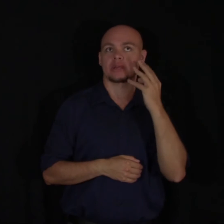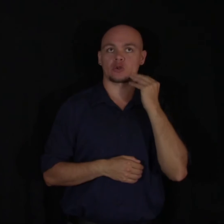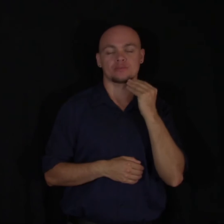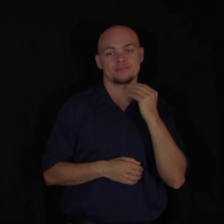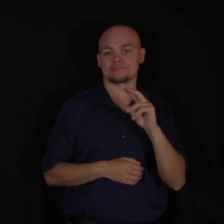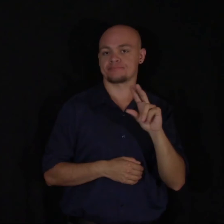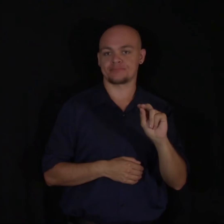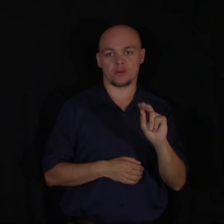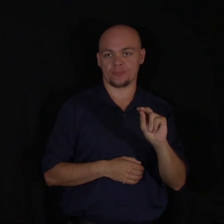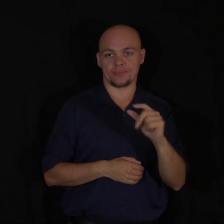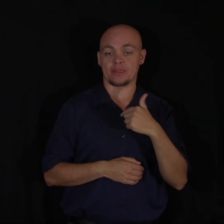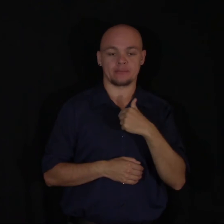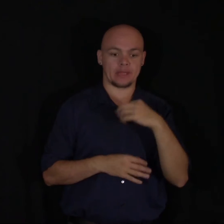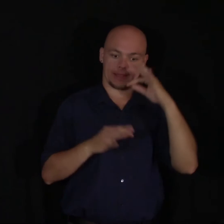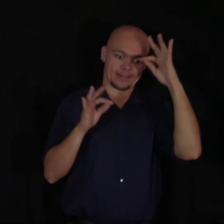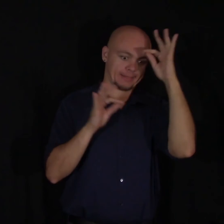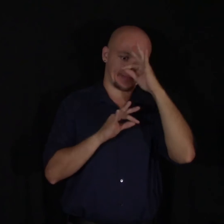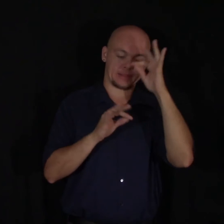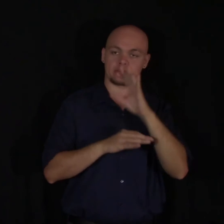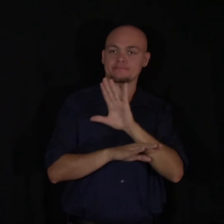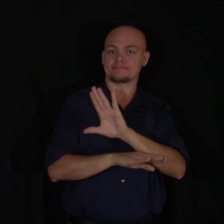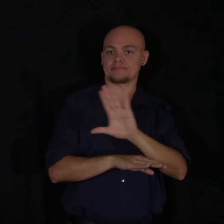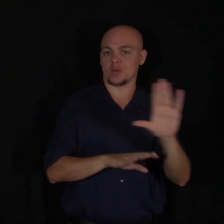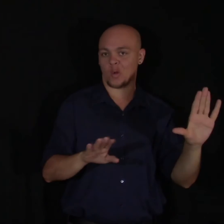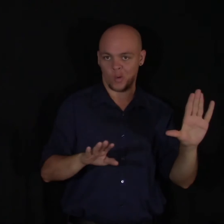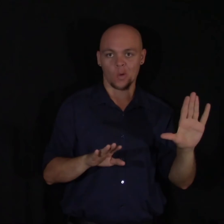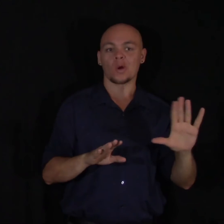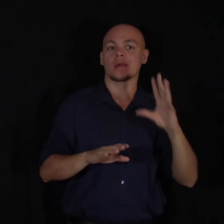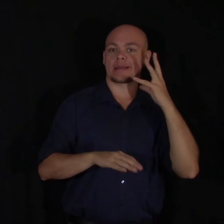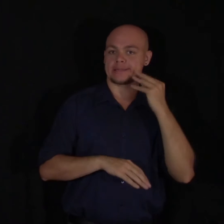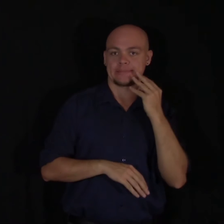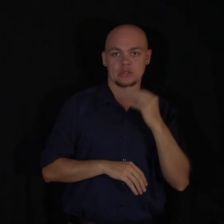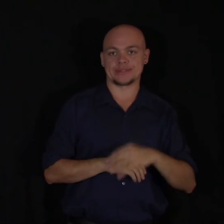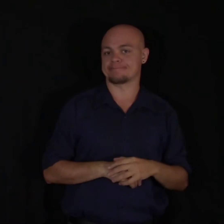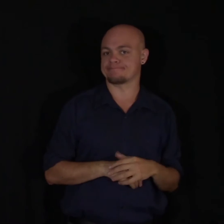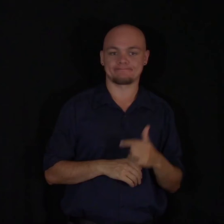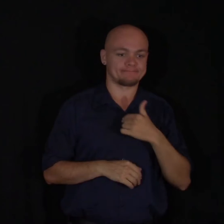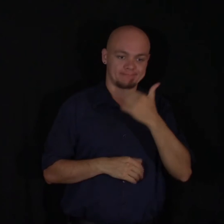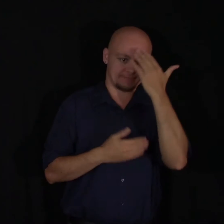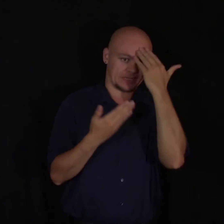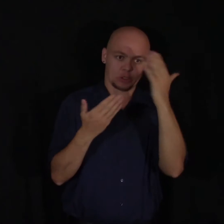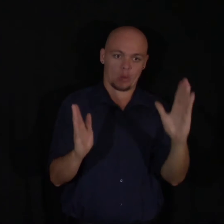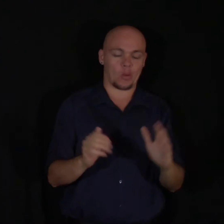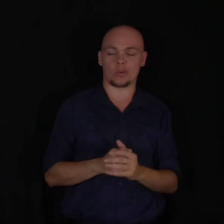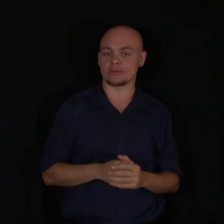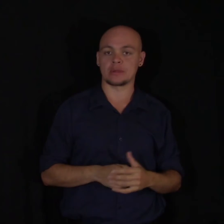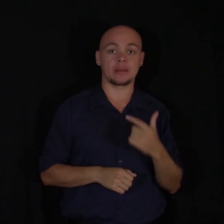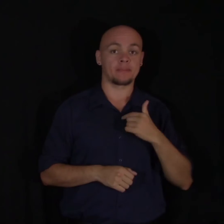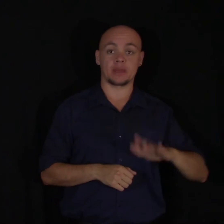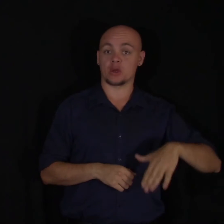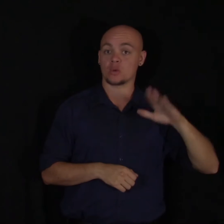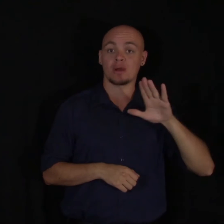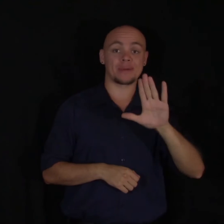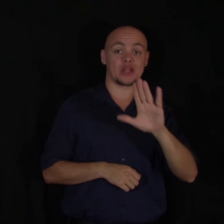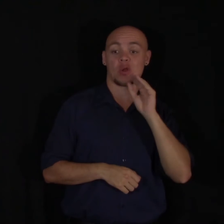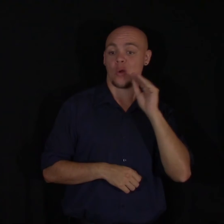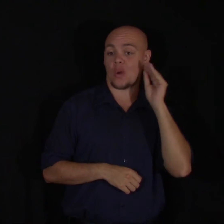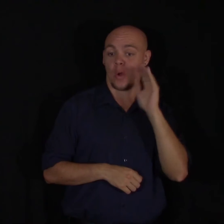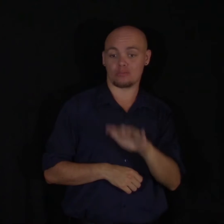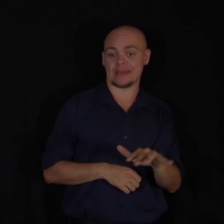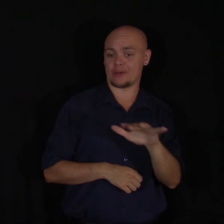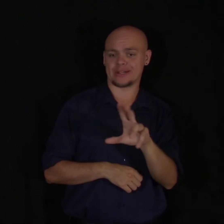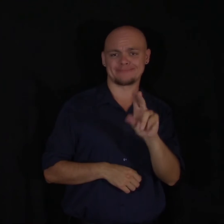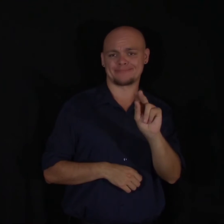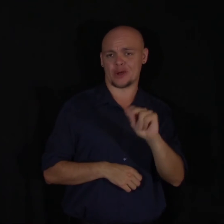a clue what any of you are going through in your lives. I did not grow up in your neighborhoods, more than